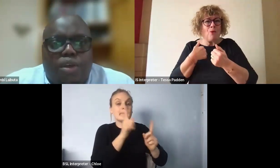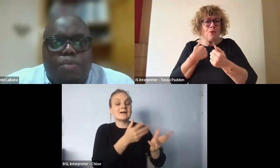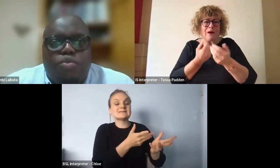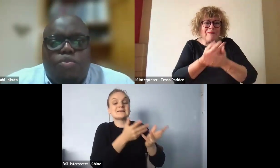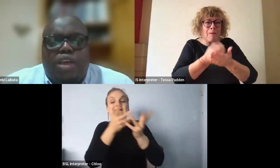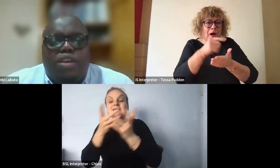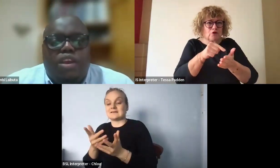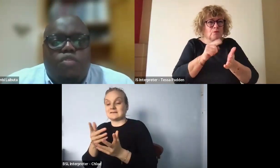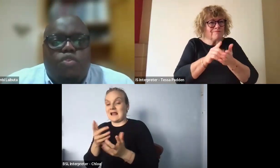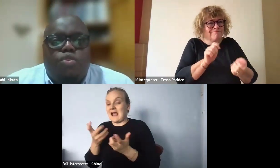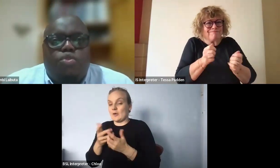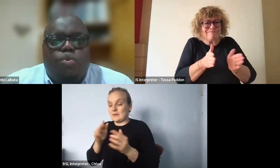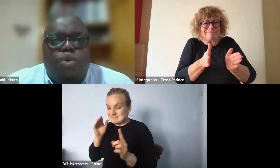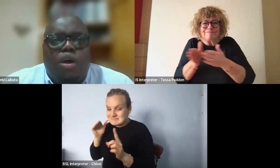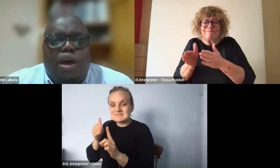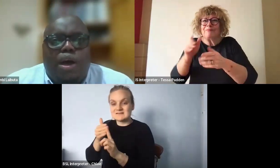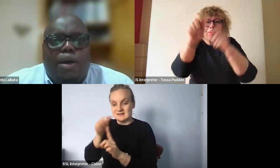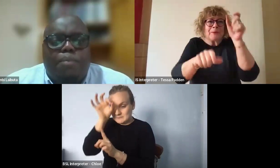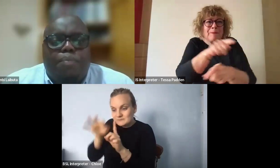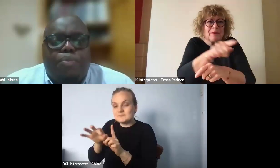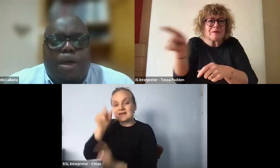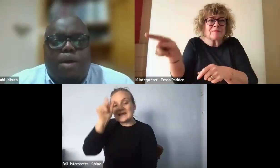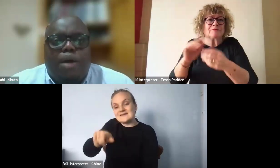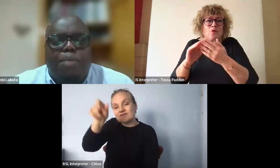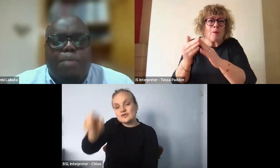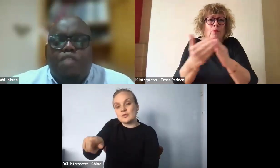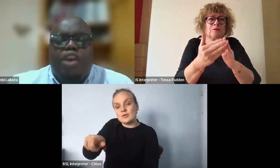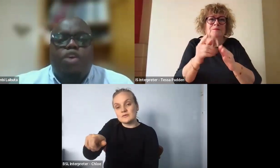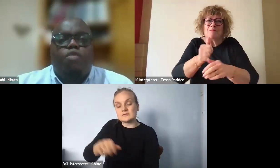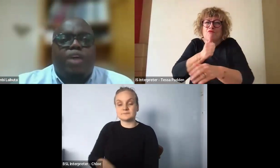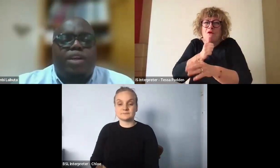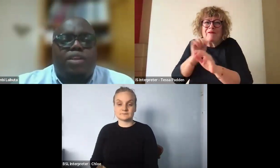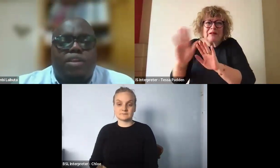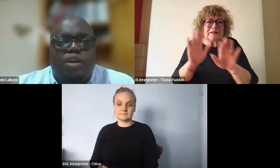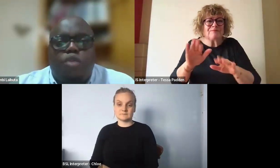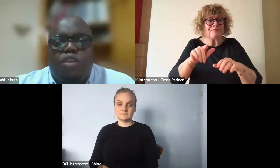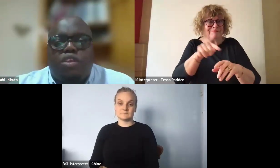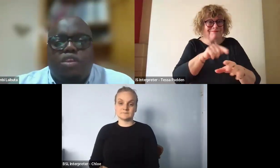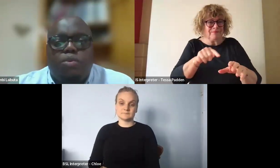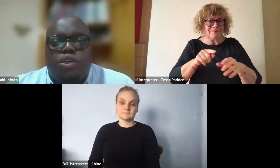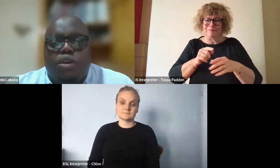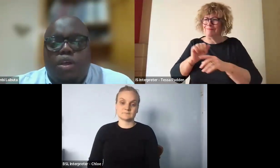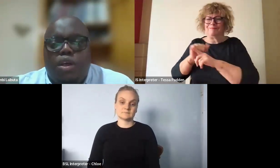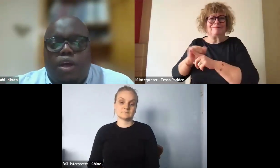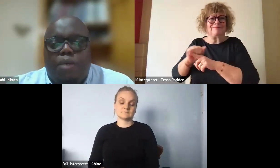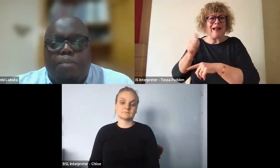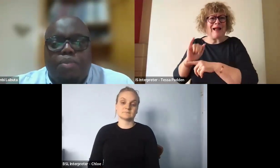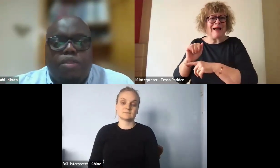used to target individuals through, a very overt conflict